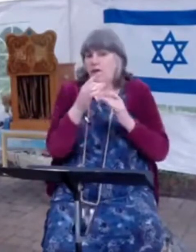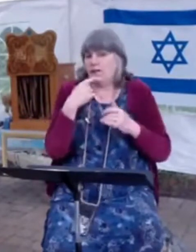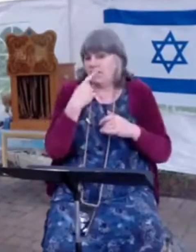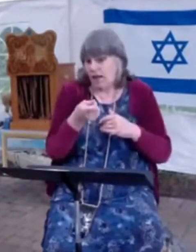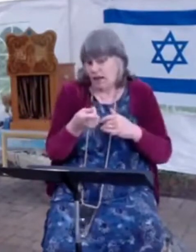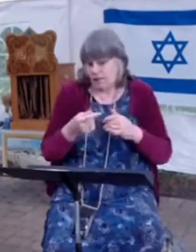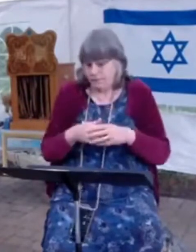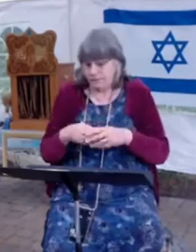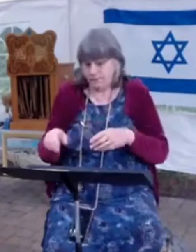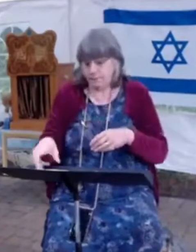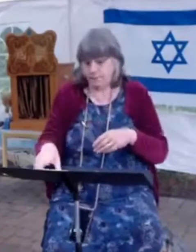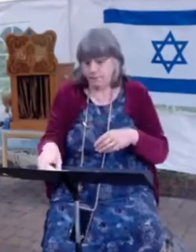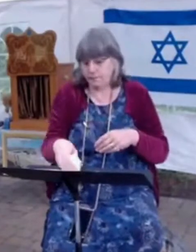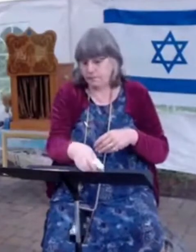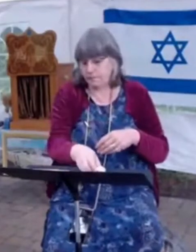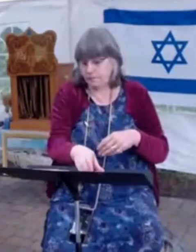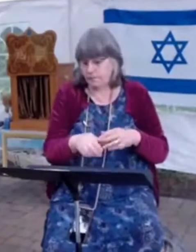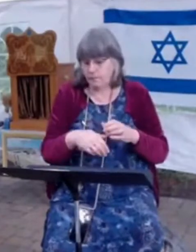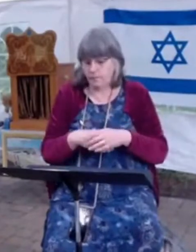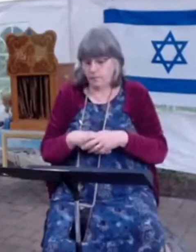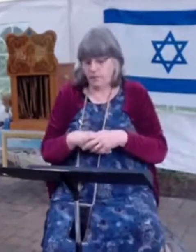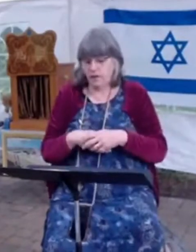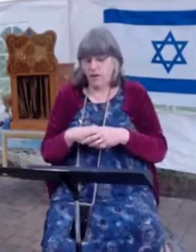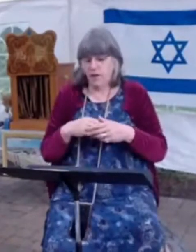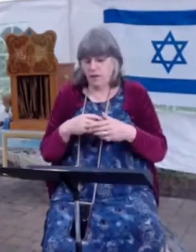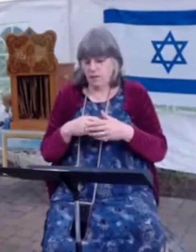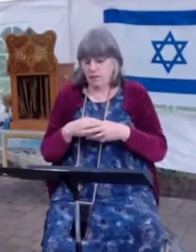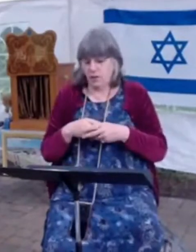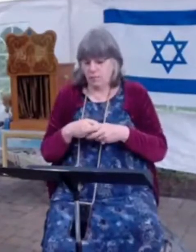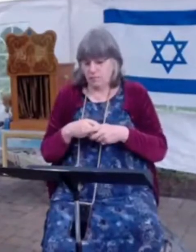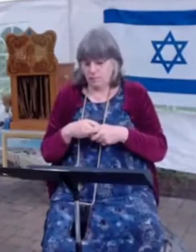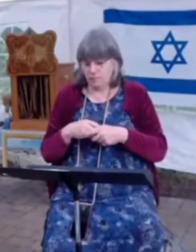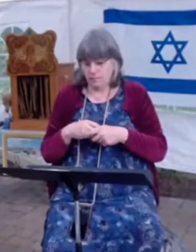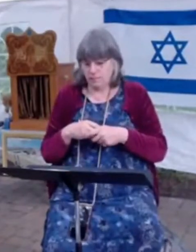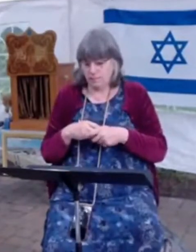belief about the person of Yeshua,